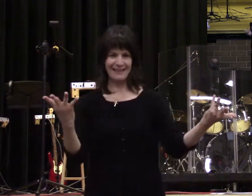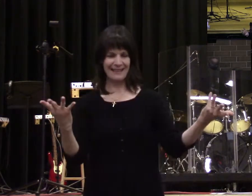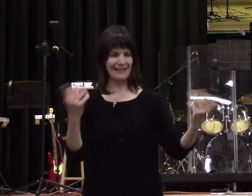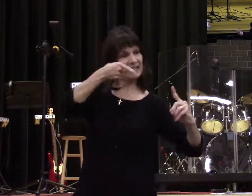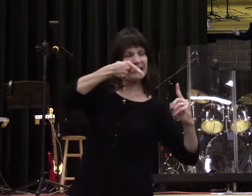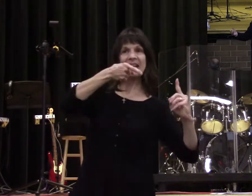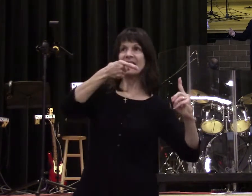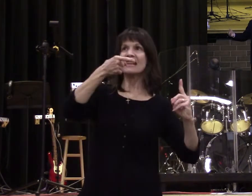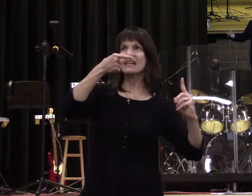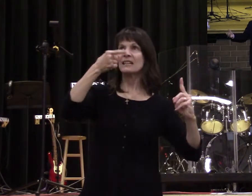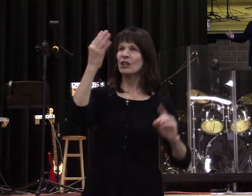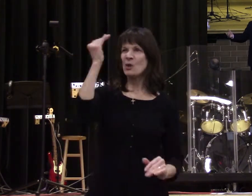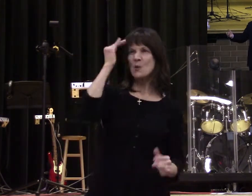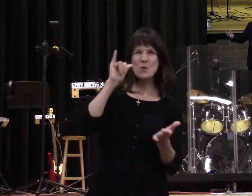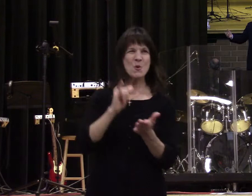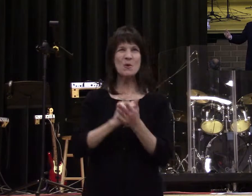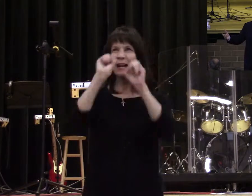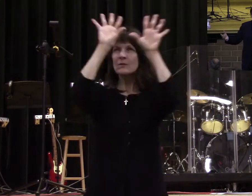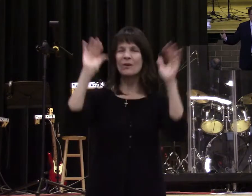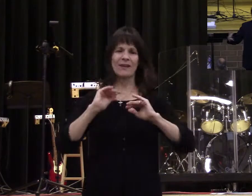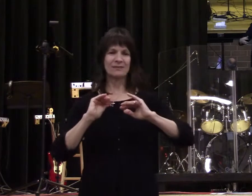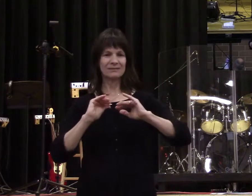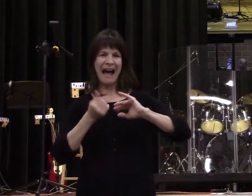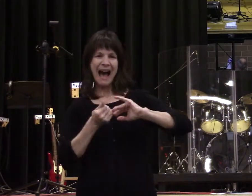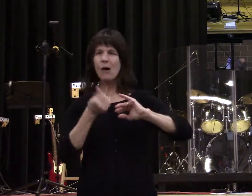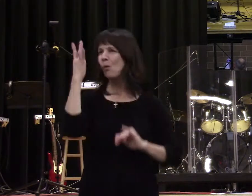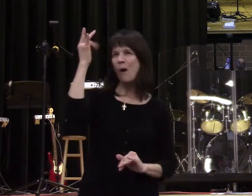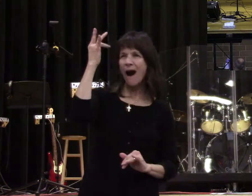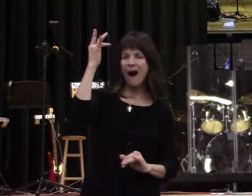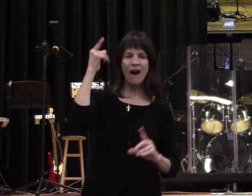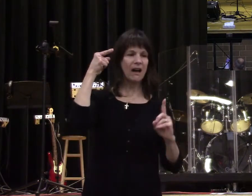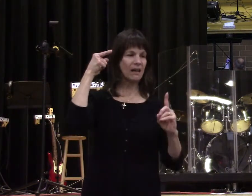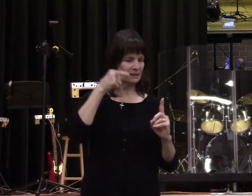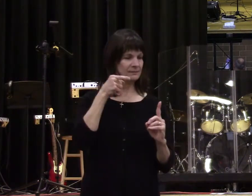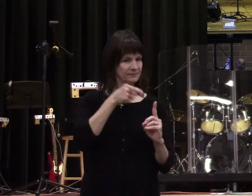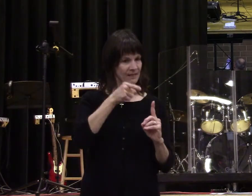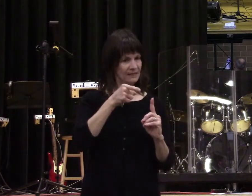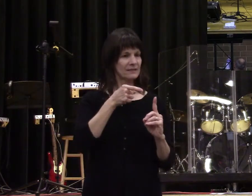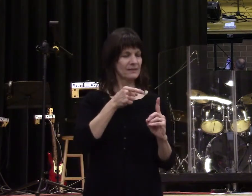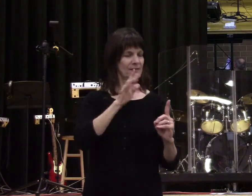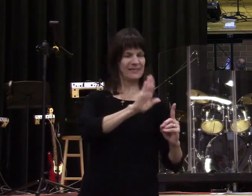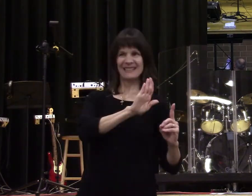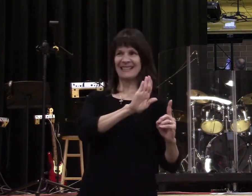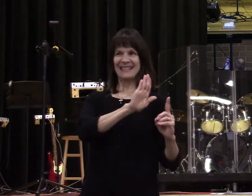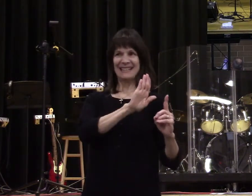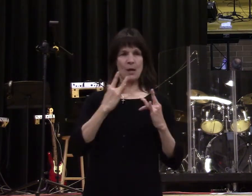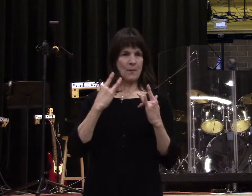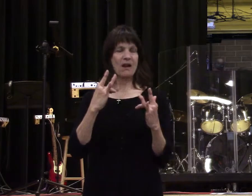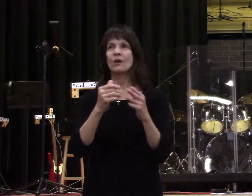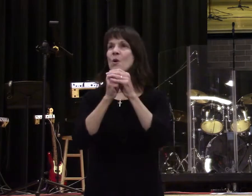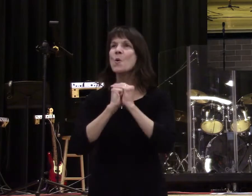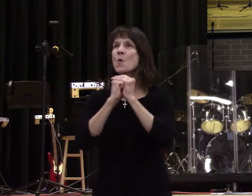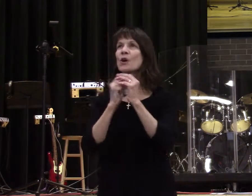who is God? God is mighty God. As he worshiped the mighty God, he received might within himself. His worship was personal. And